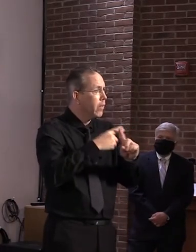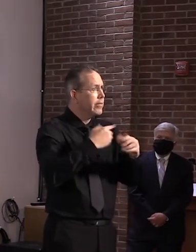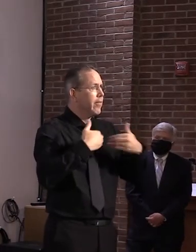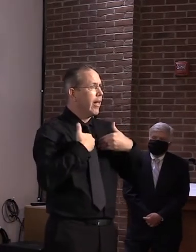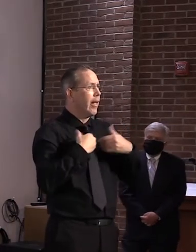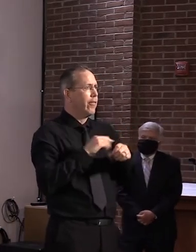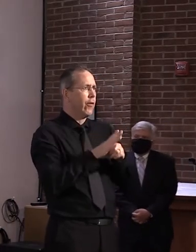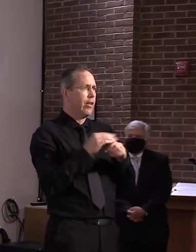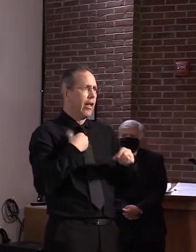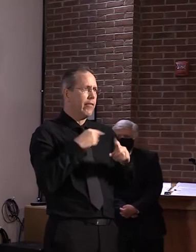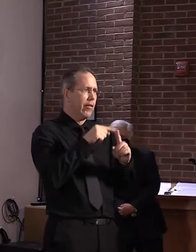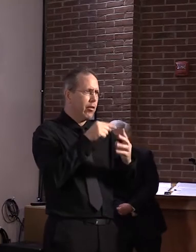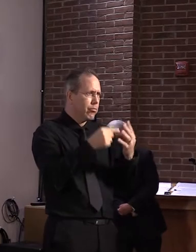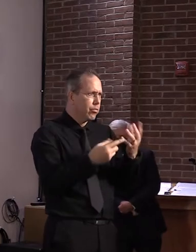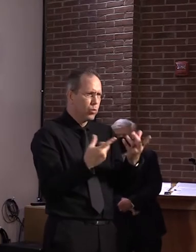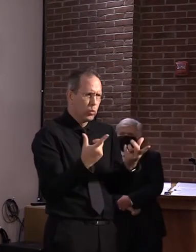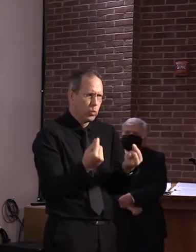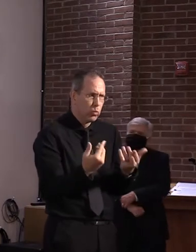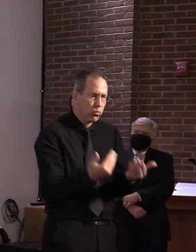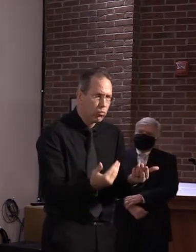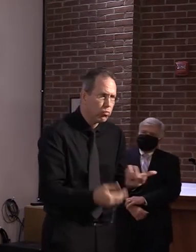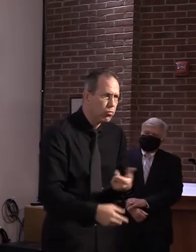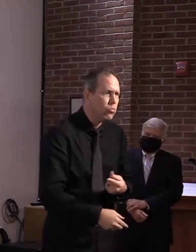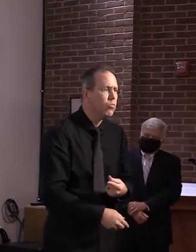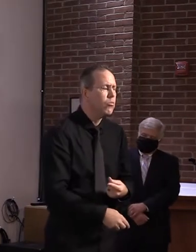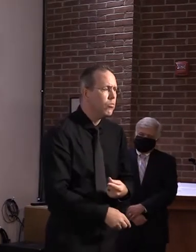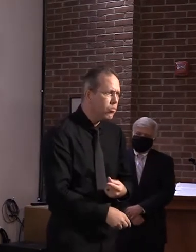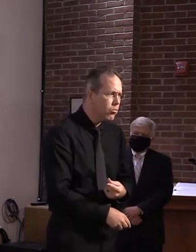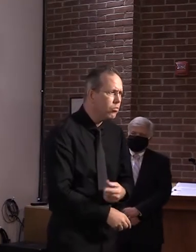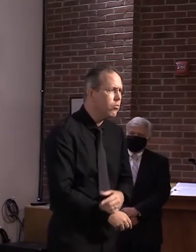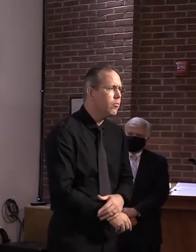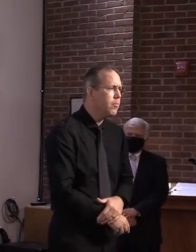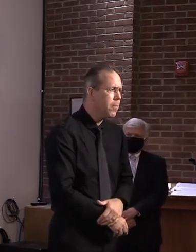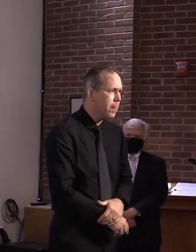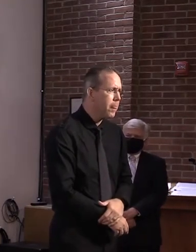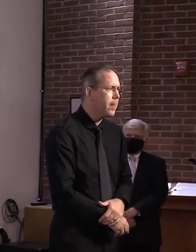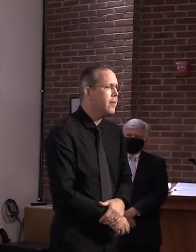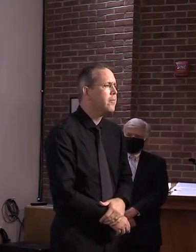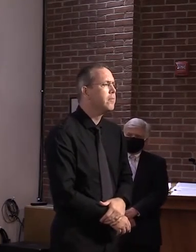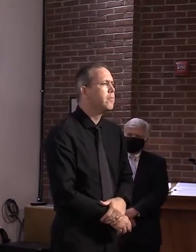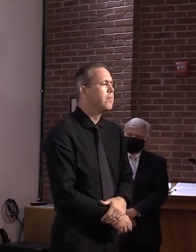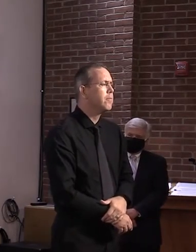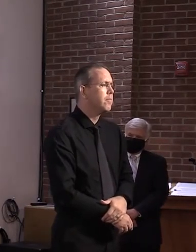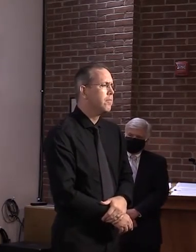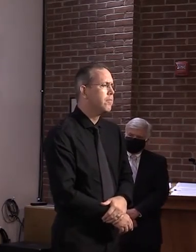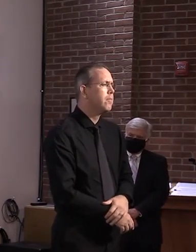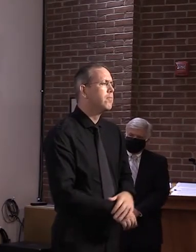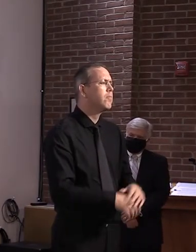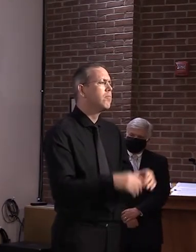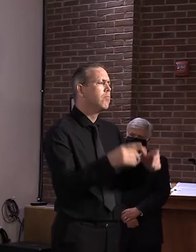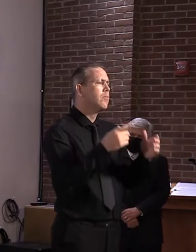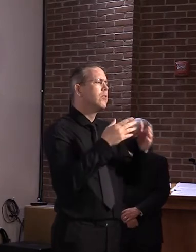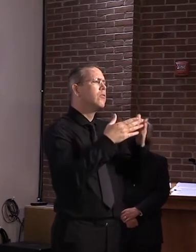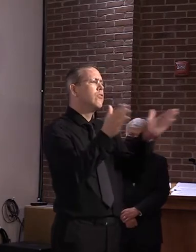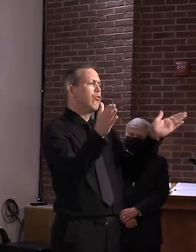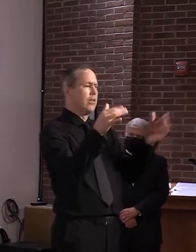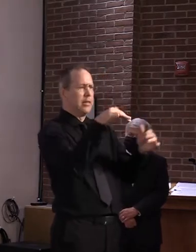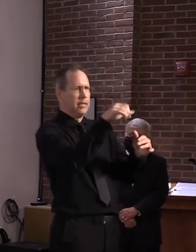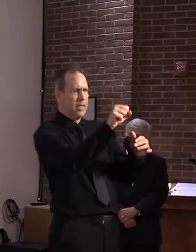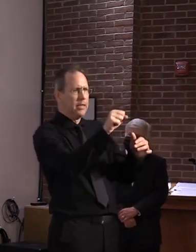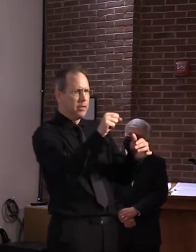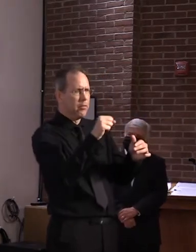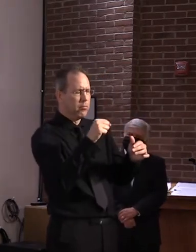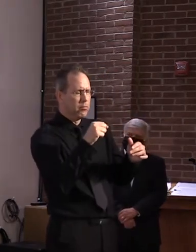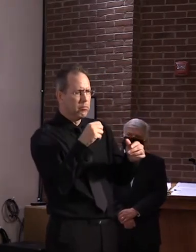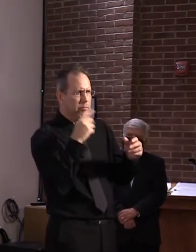member would generally lead to facility-wide testing. If my understanding of this Elderwood case